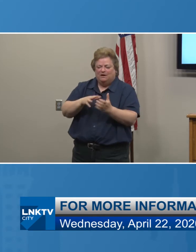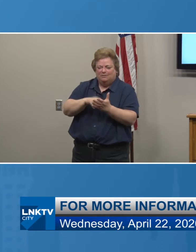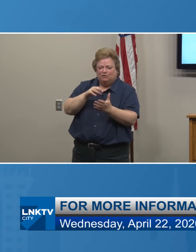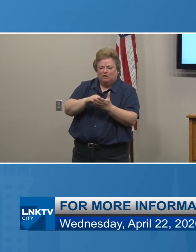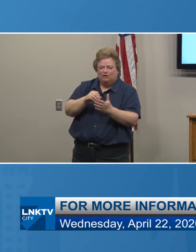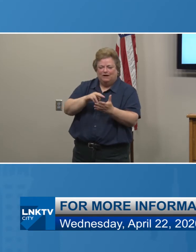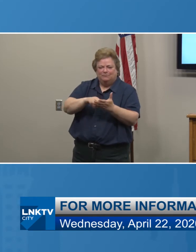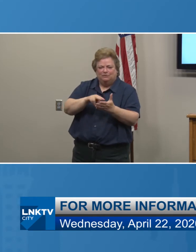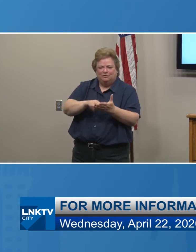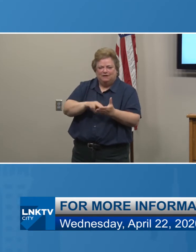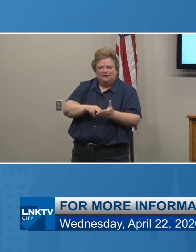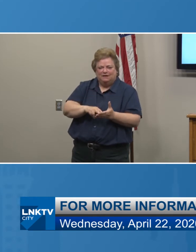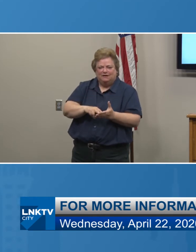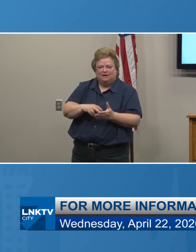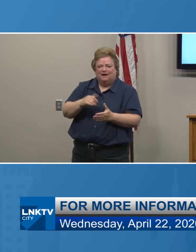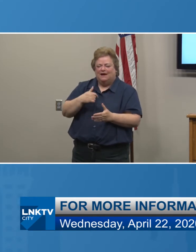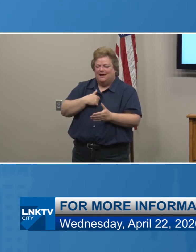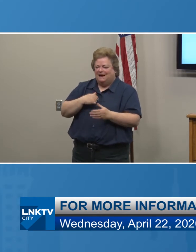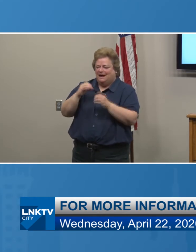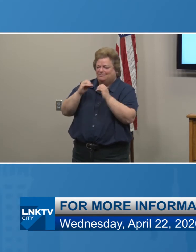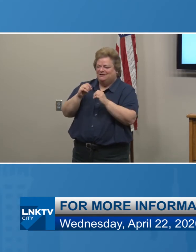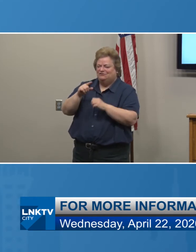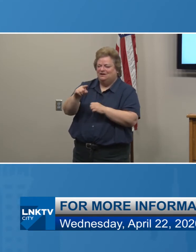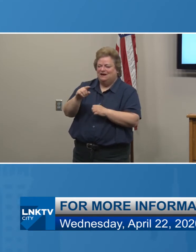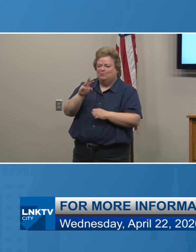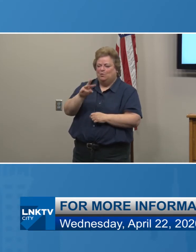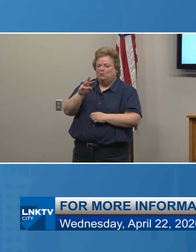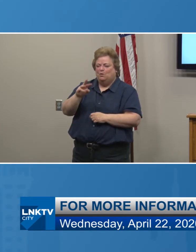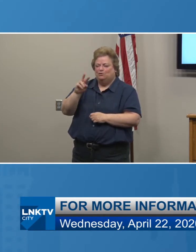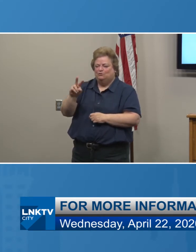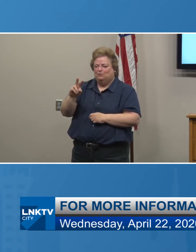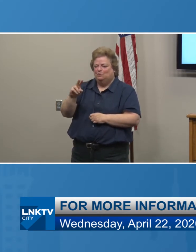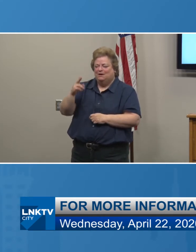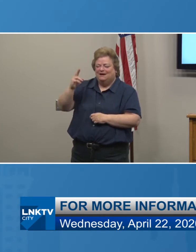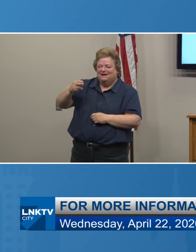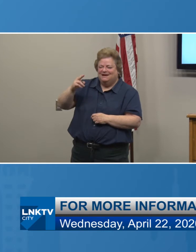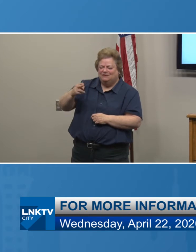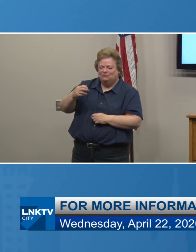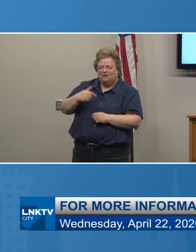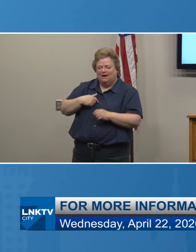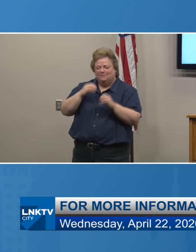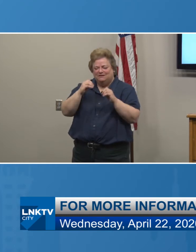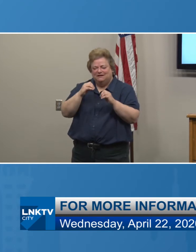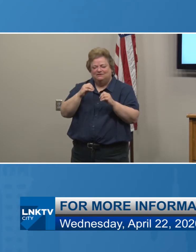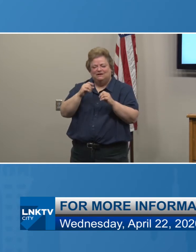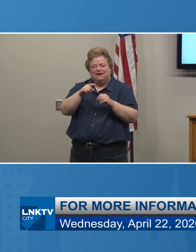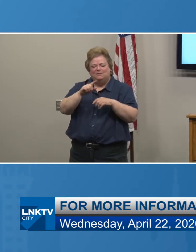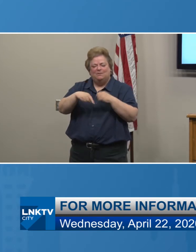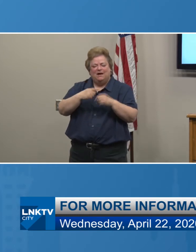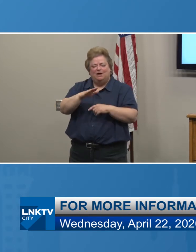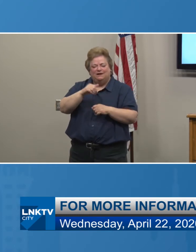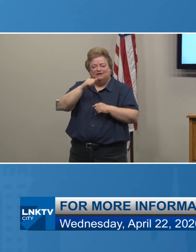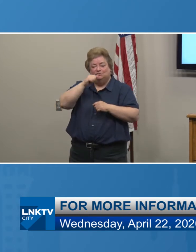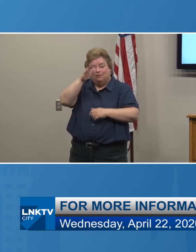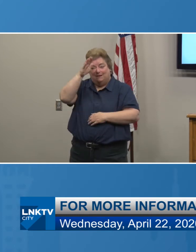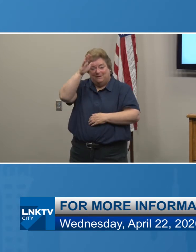I'm teaching Coltrane World War II history by telling him some about his grandparents.